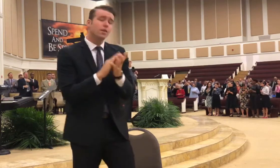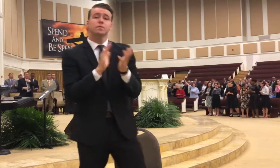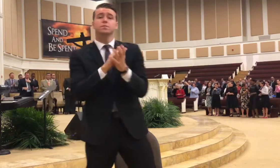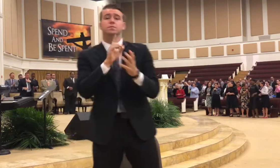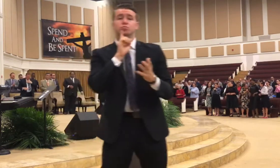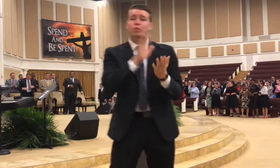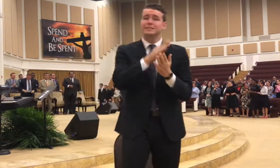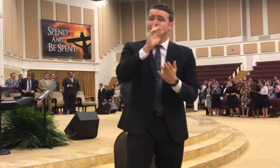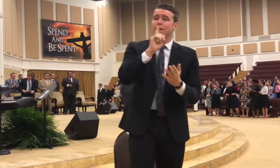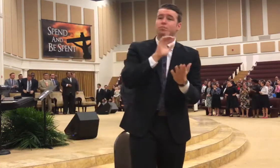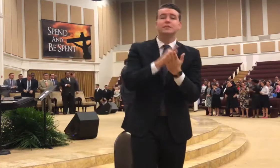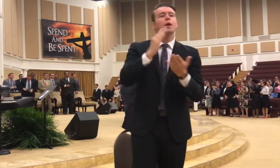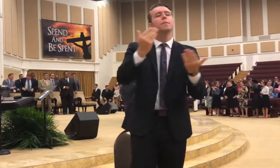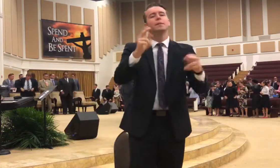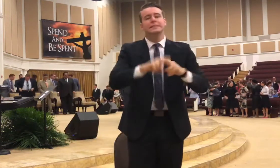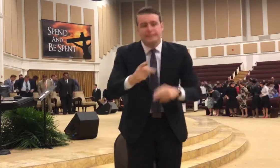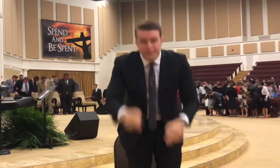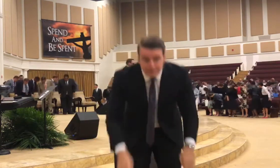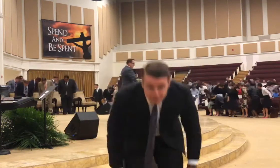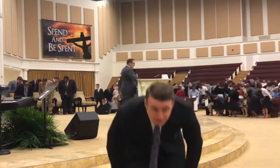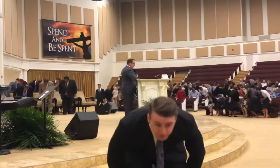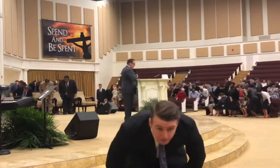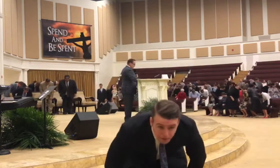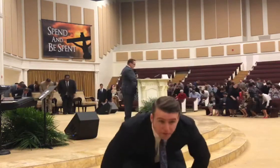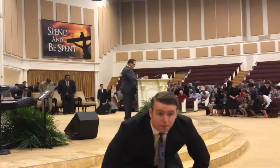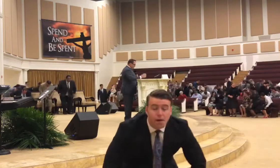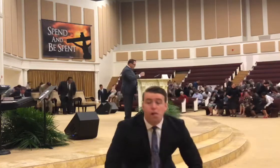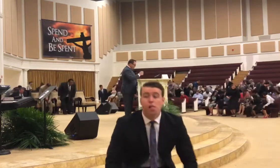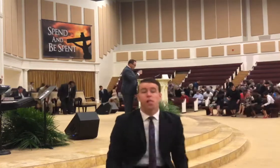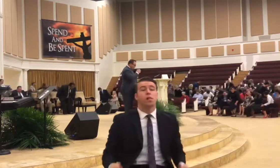Praise God. Praise God. You may be seated.